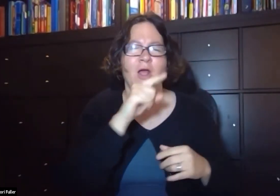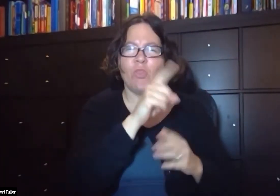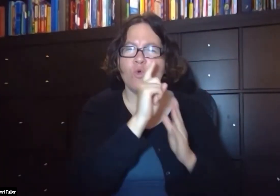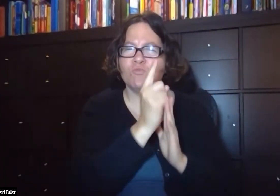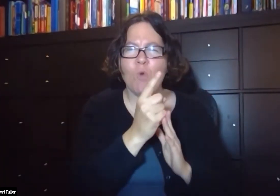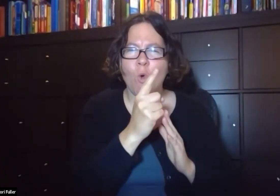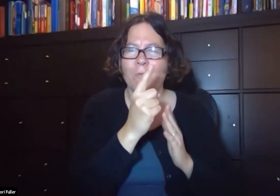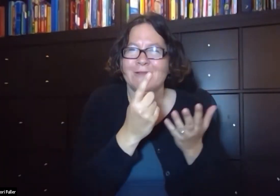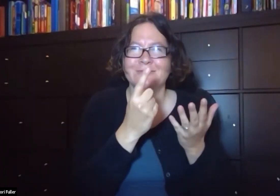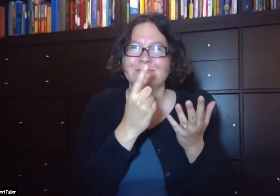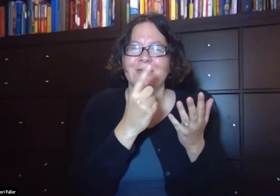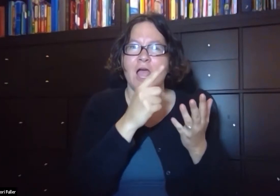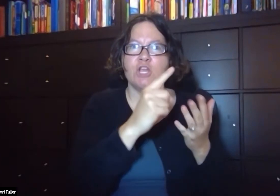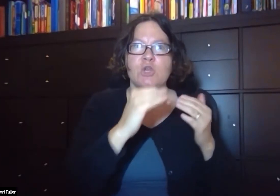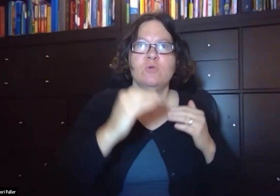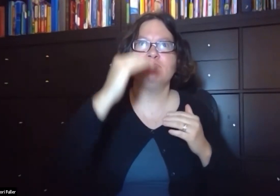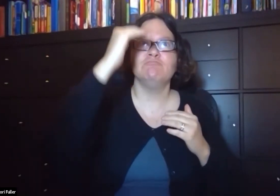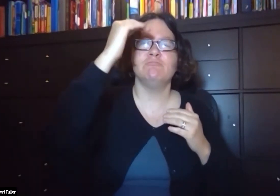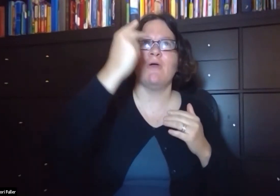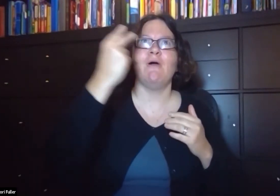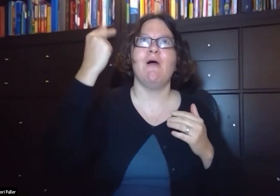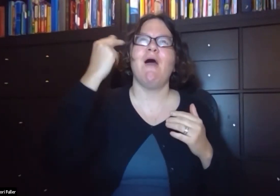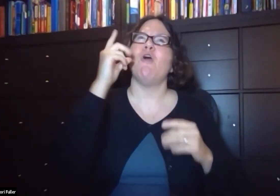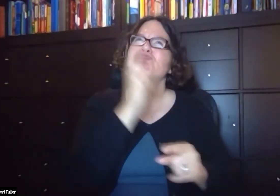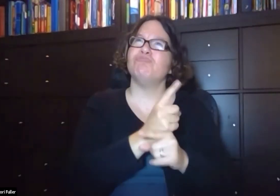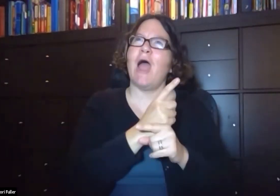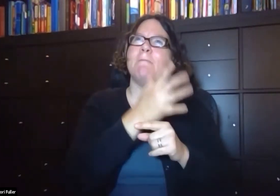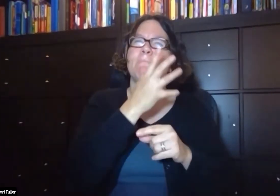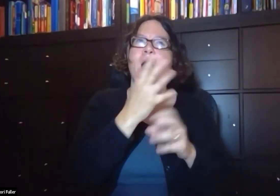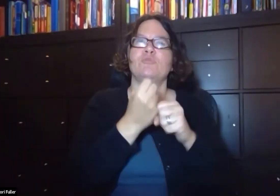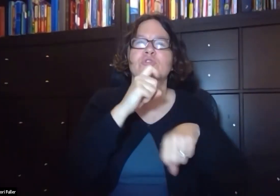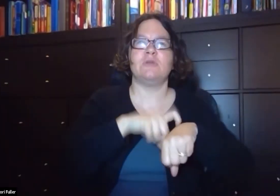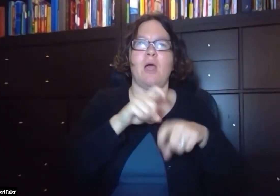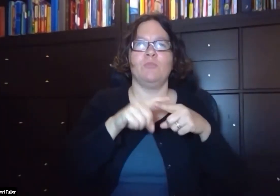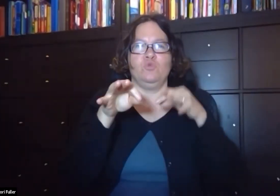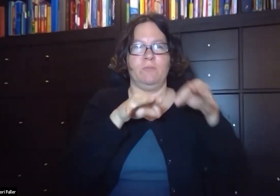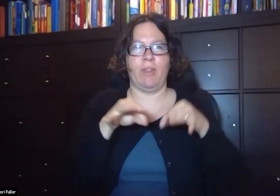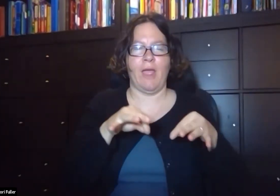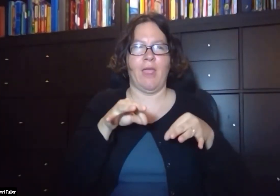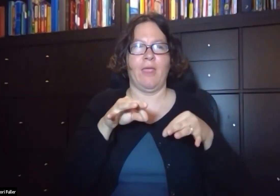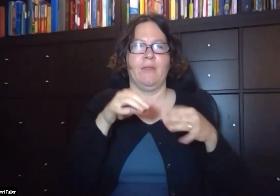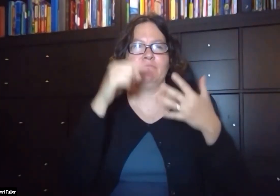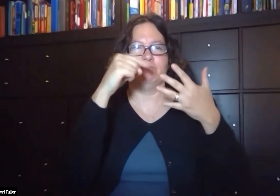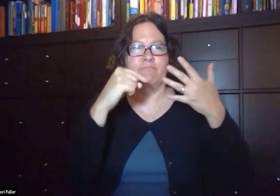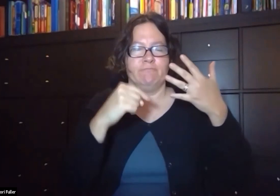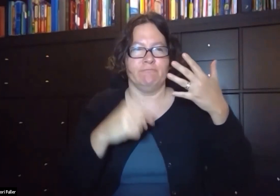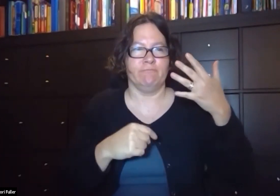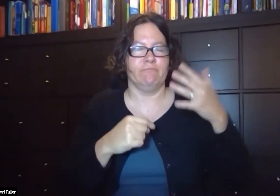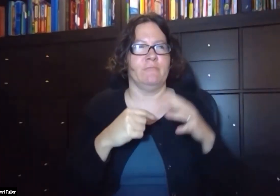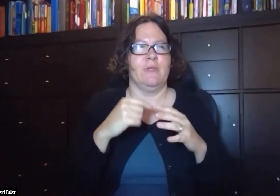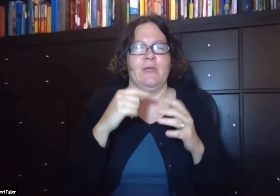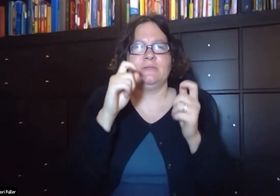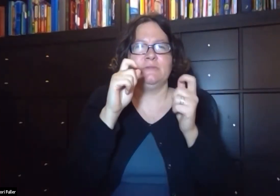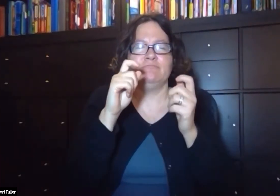could be like, you know, even how to do laundry. And now that I have time to be at home with my